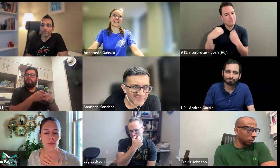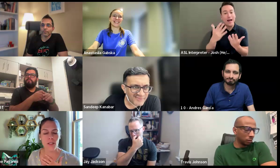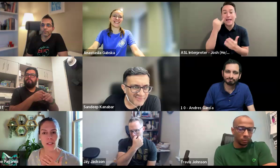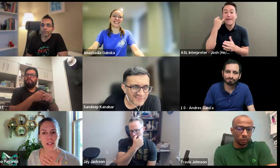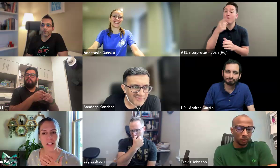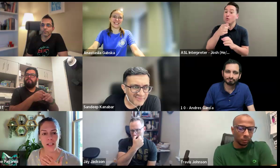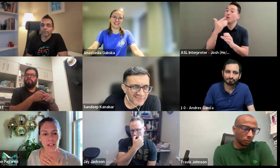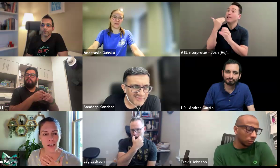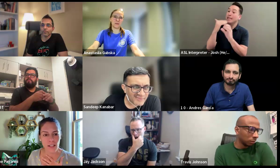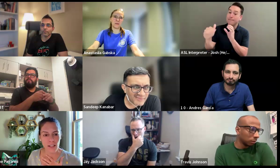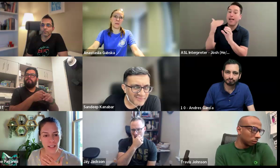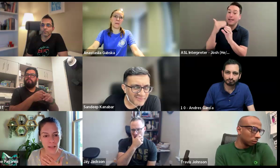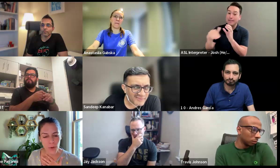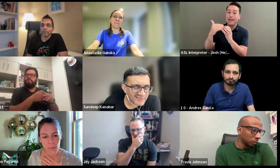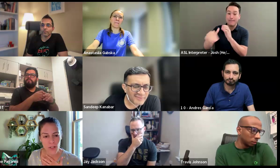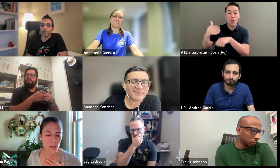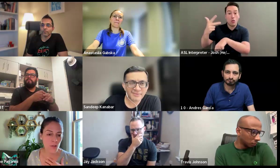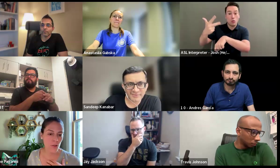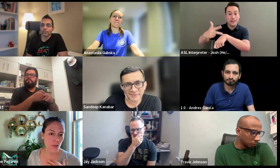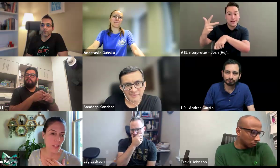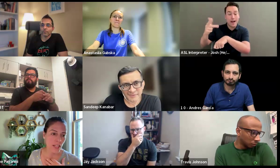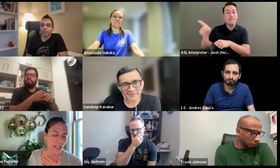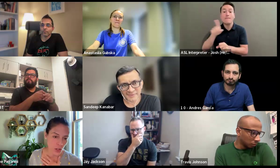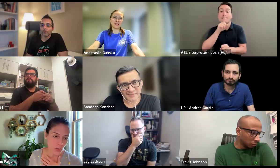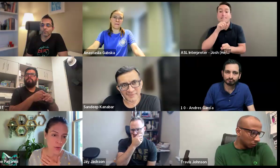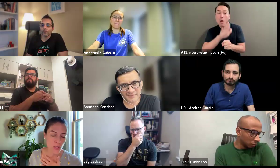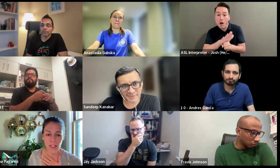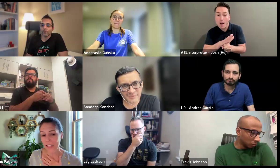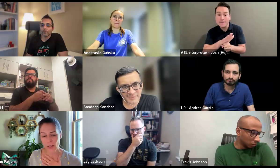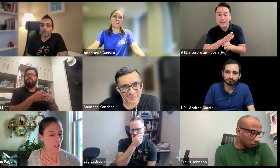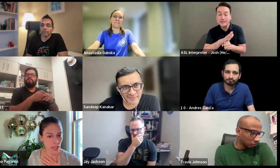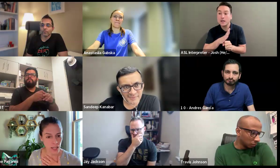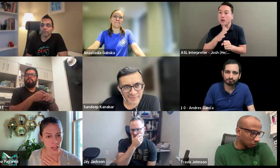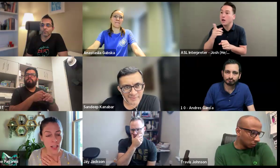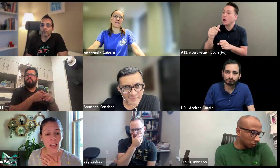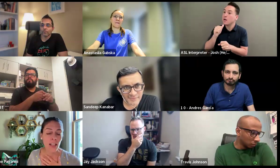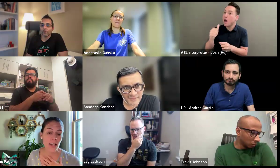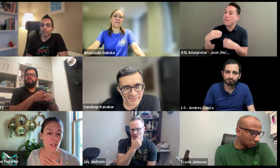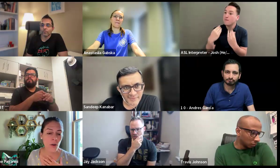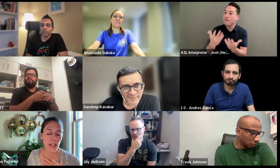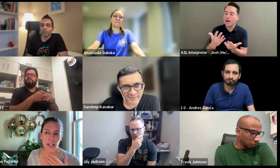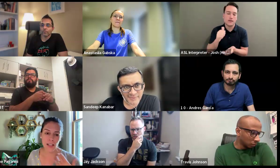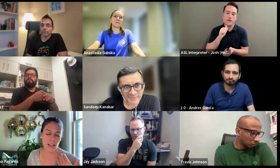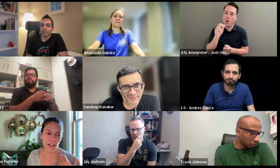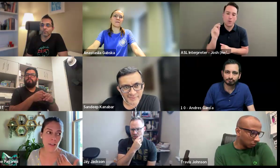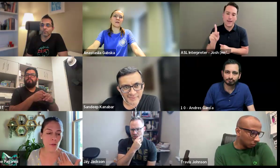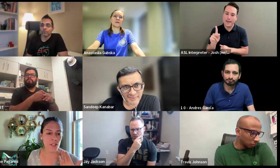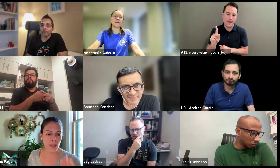3 times, they promised you to do something, they don't do something, that's not okay. It is okay, like if you send